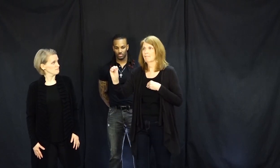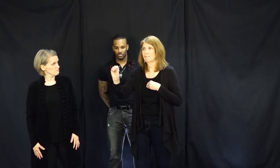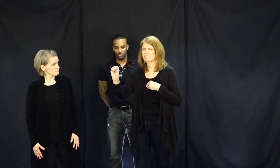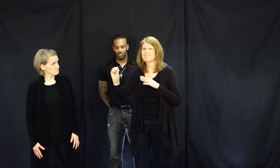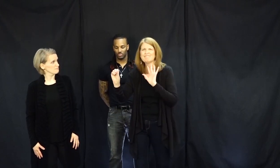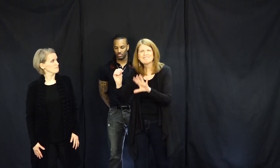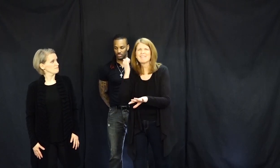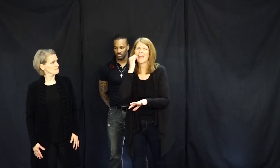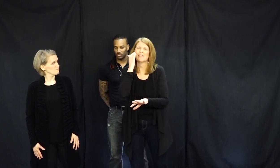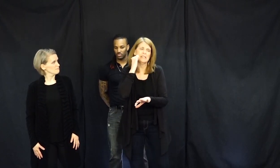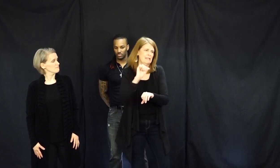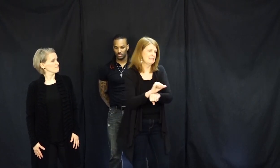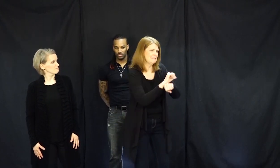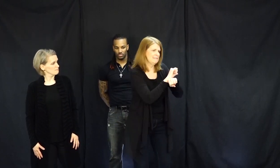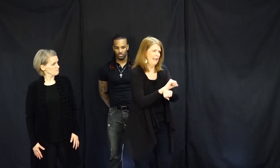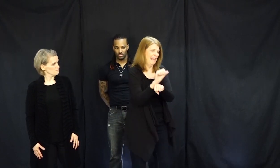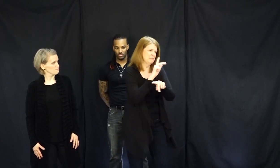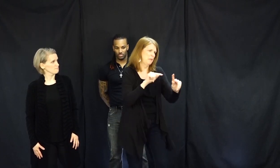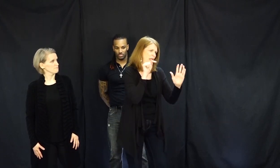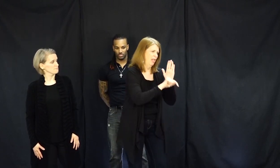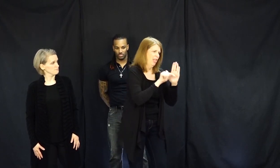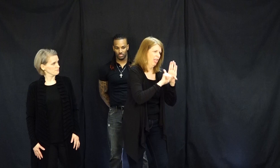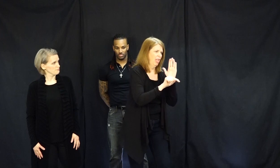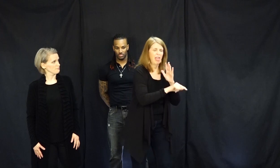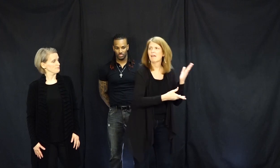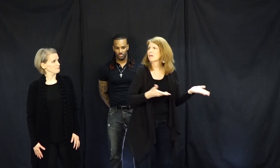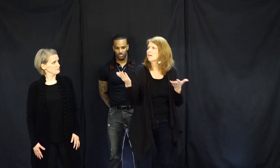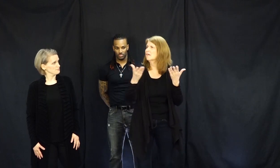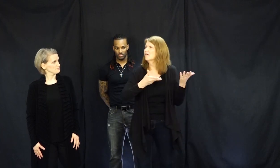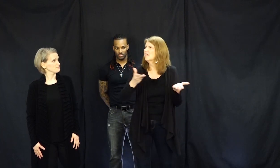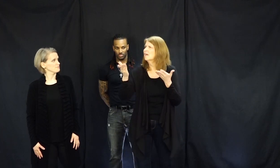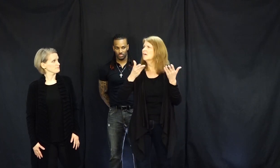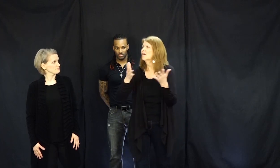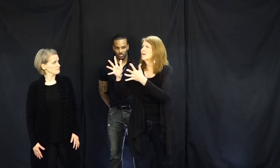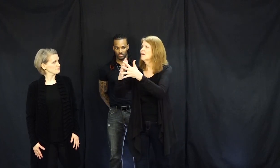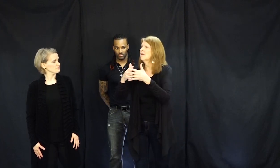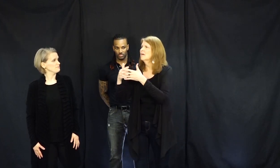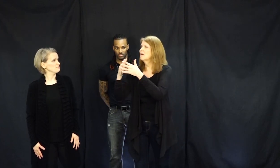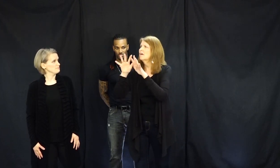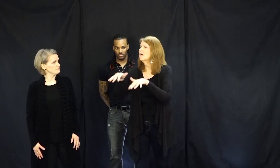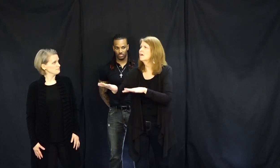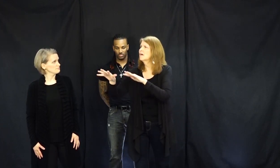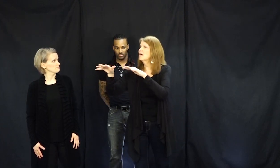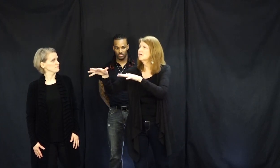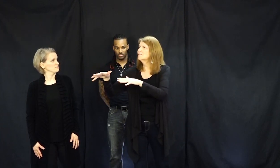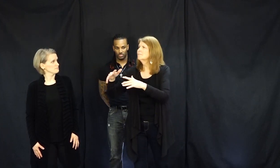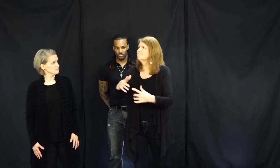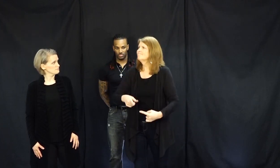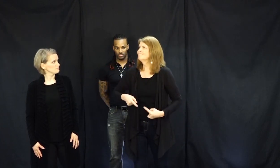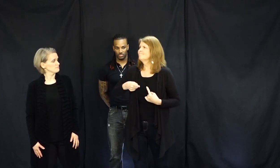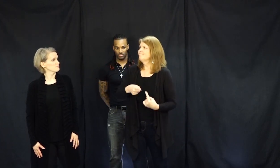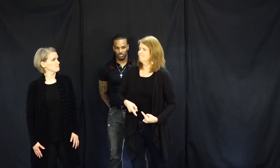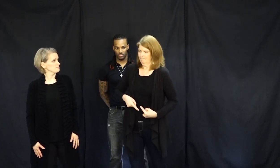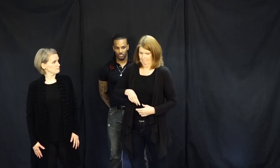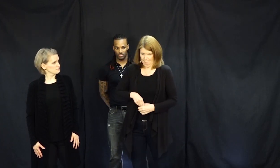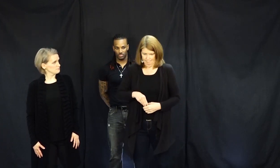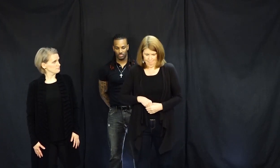day while slaves were being slaughtered and carted away across the waves, he struggled and kept his guard up. Inside he